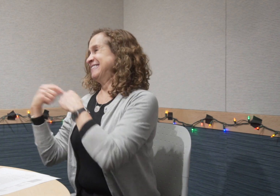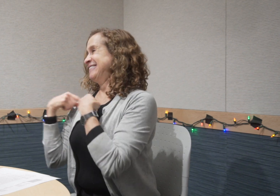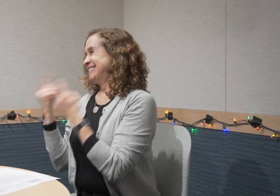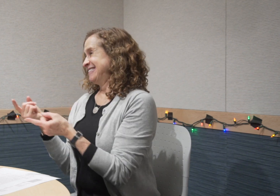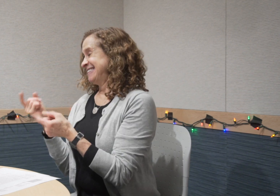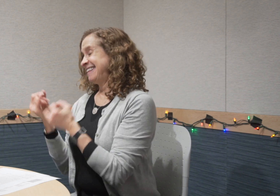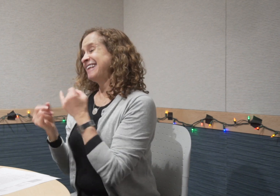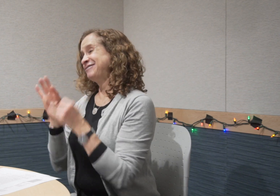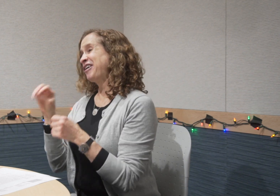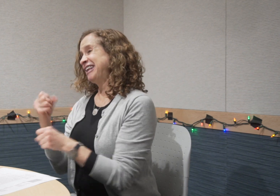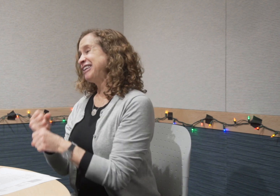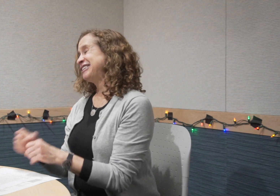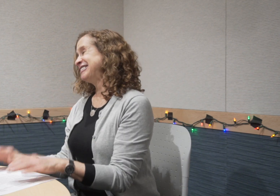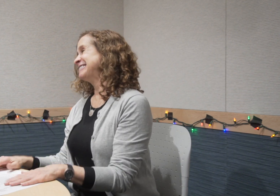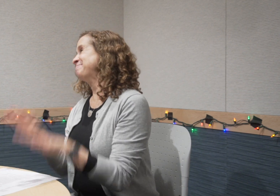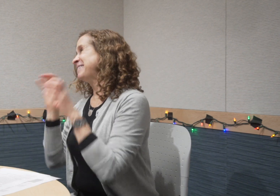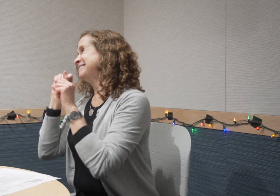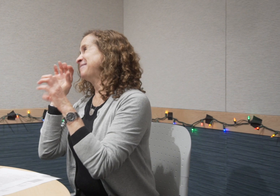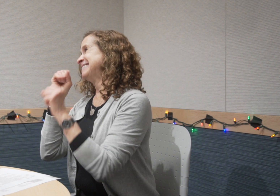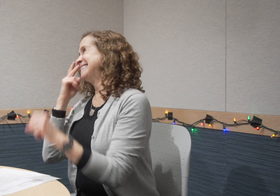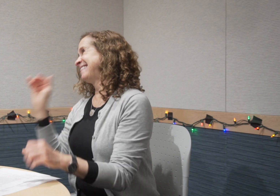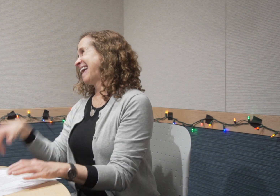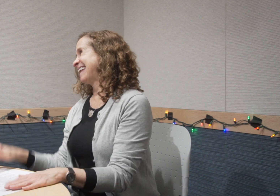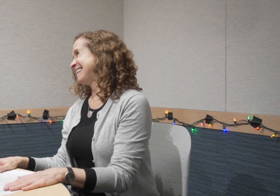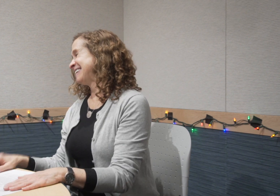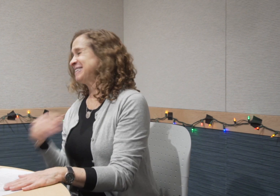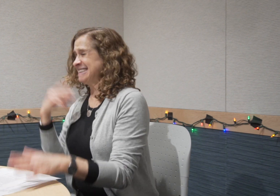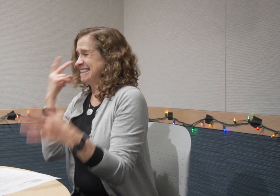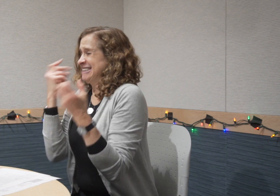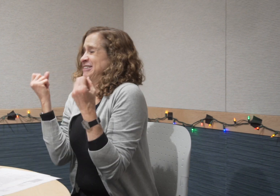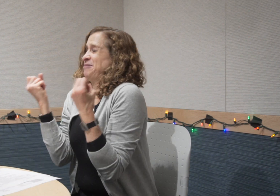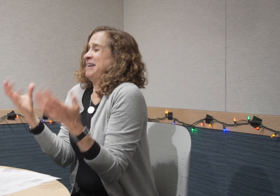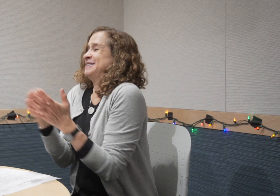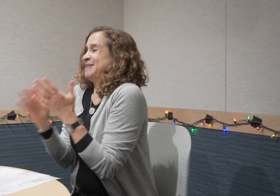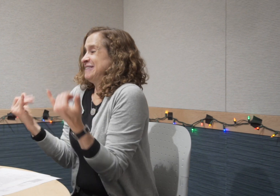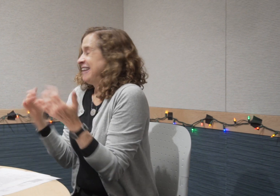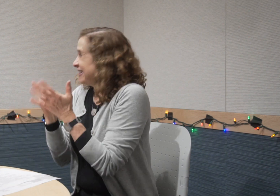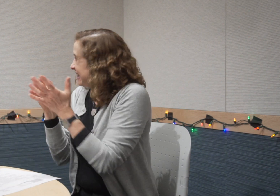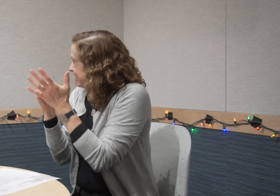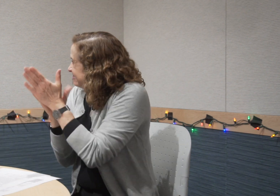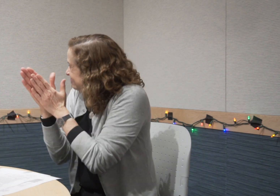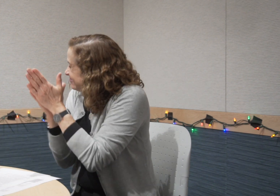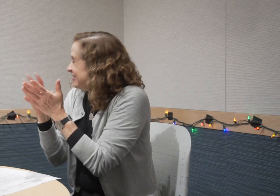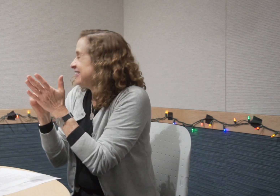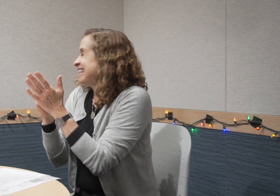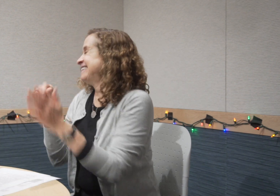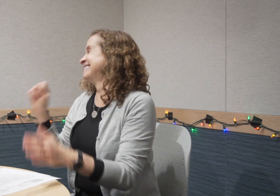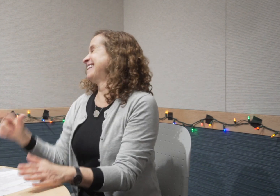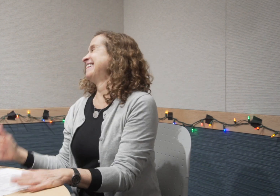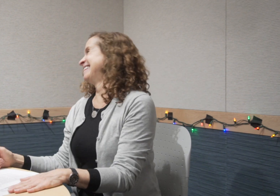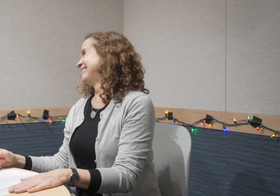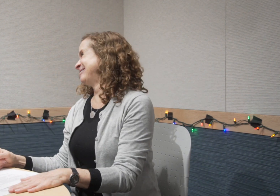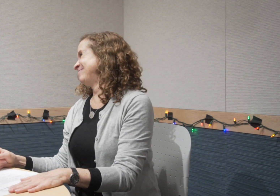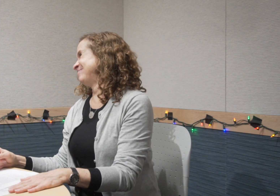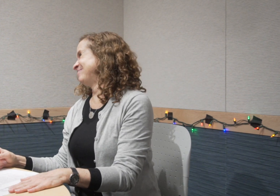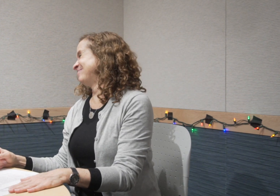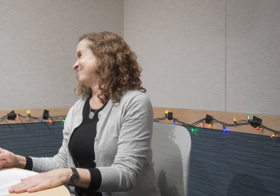things have changed so much in the 40 years. It's really amazing to see that. So many students are now so excited to